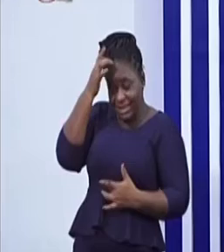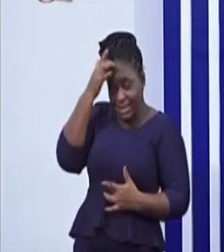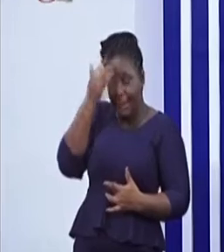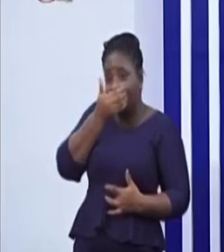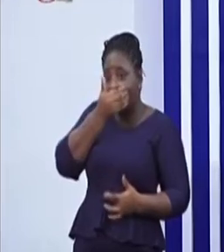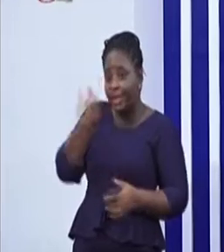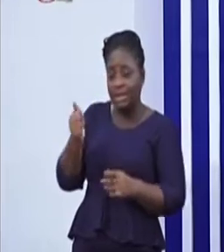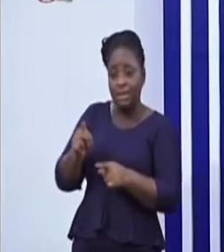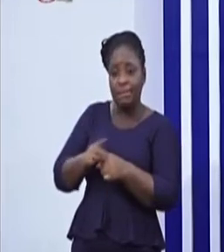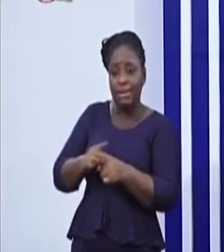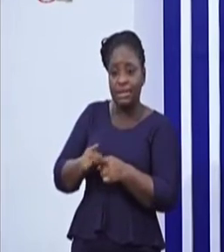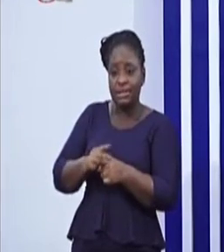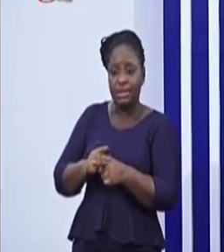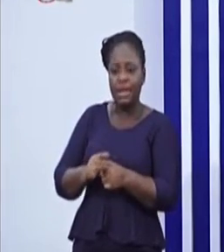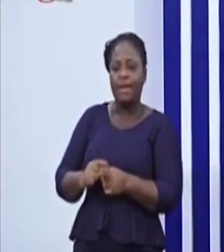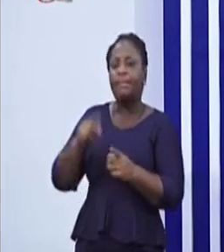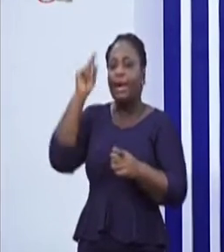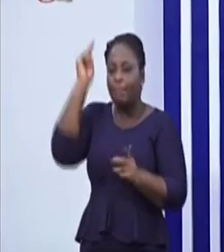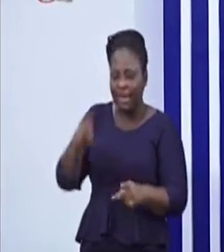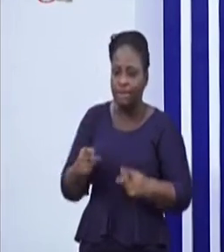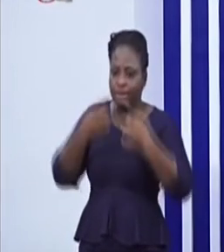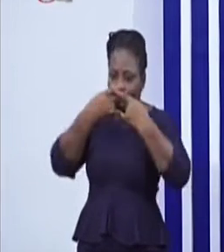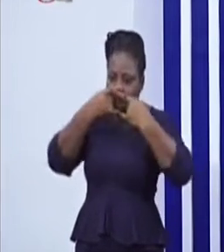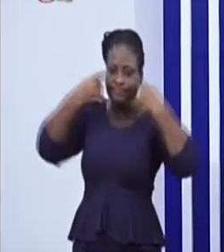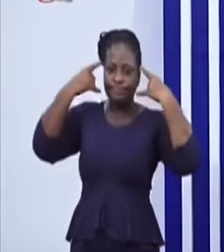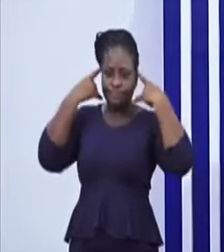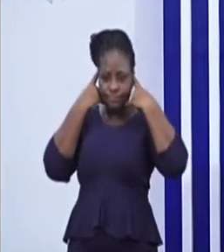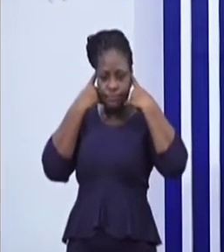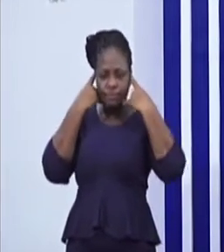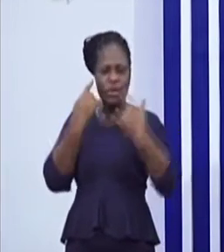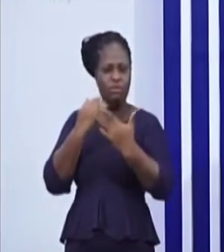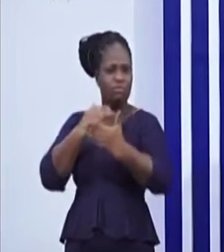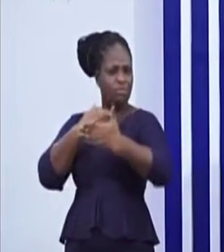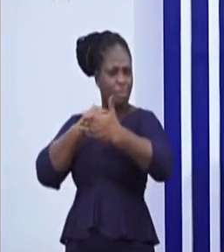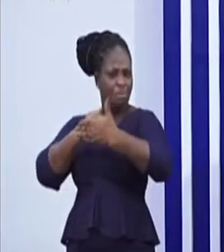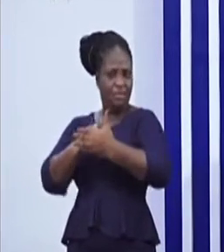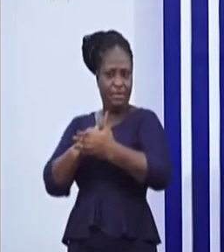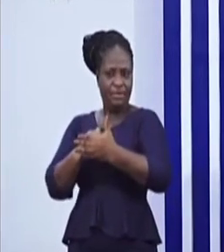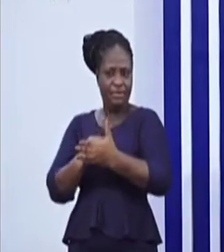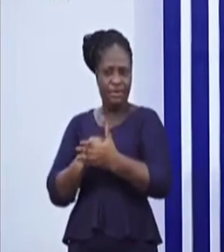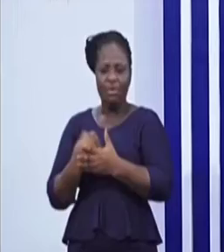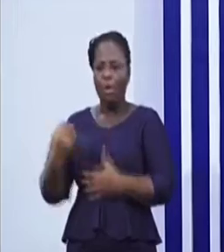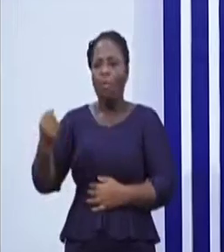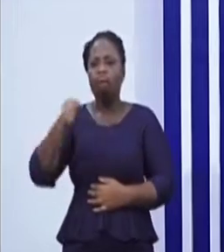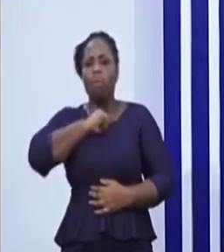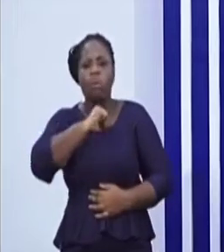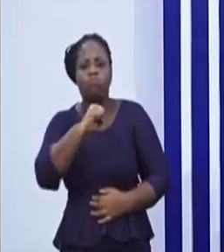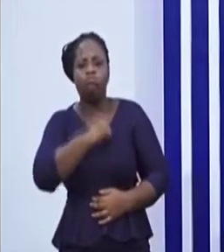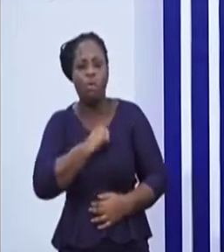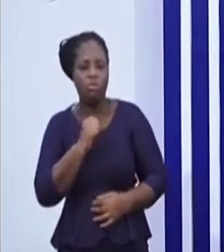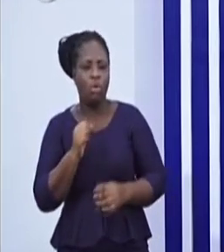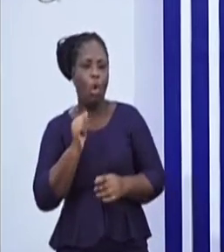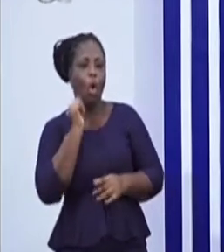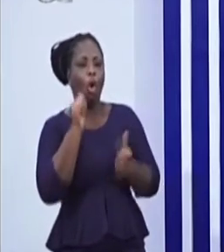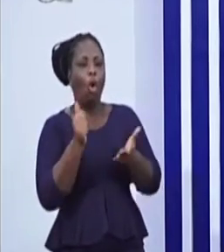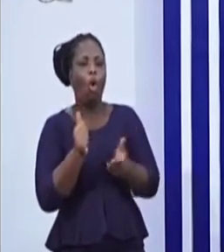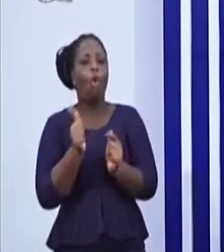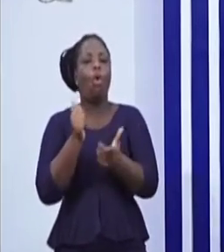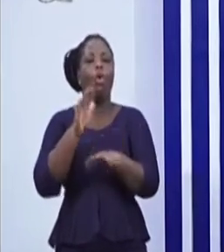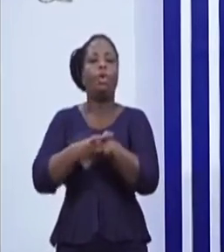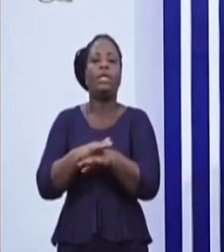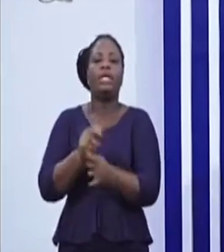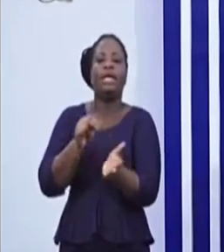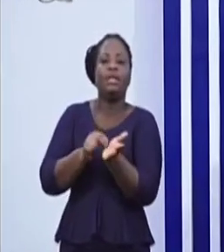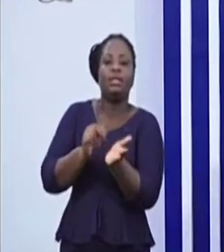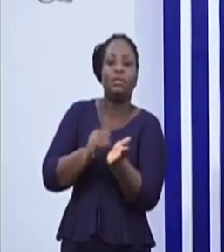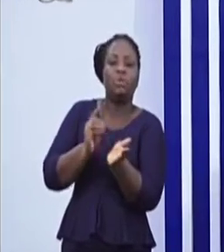practices, it means the patient will have to wear a face mask to prevent the patient coughing and sneezing on the healthcare